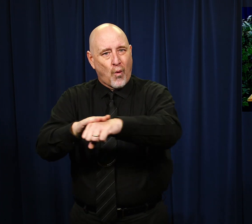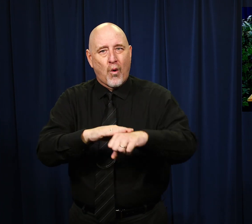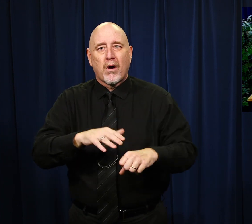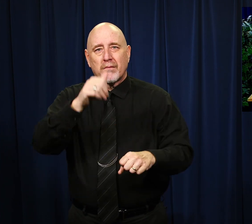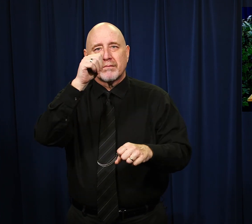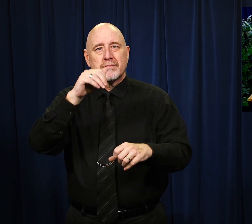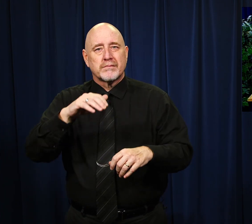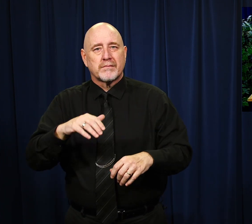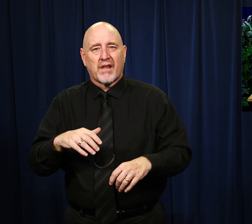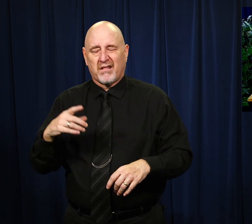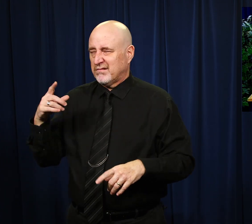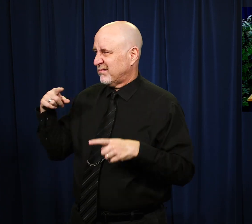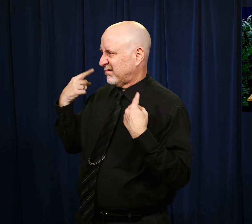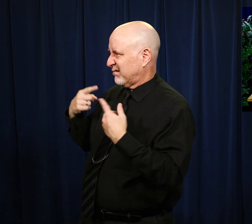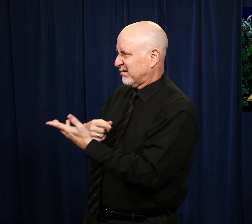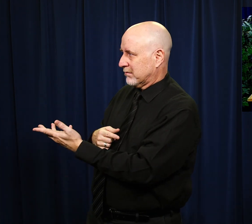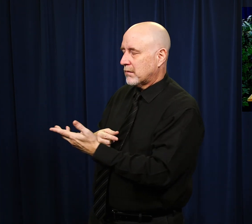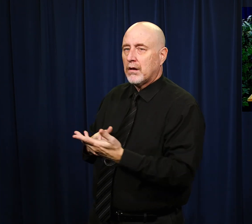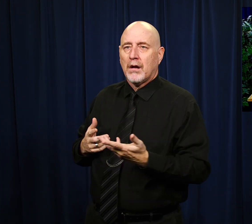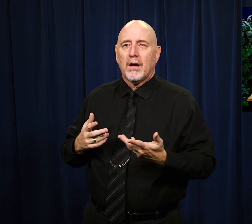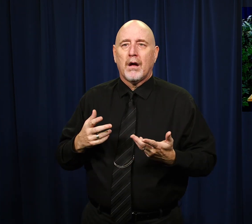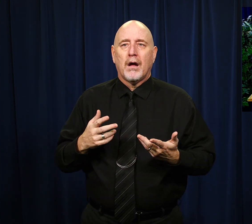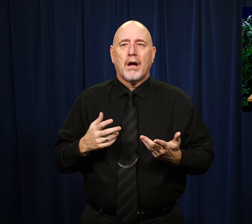just thought he was mad. Now, we're not going to go with you.